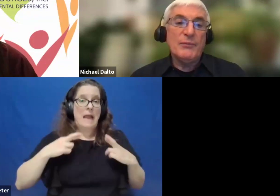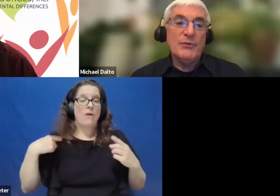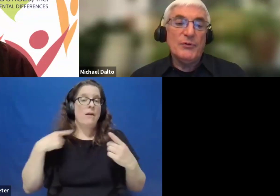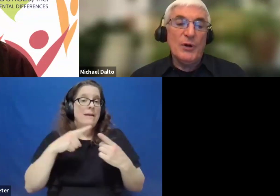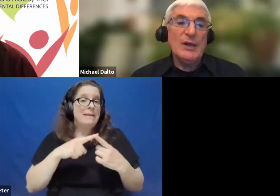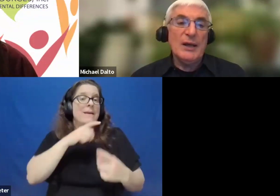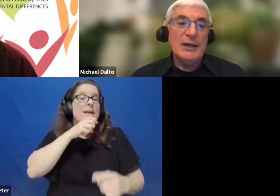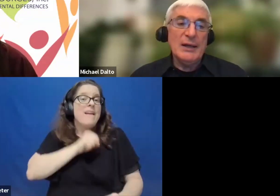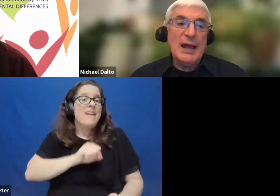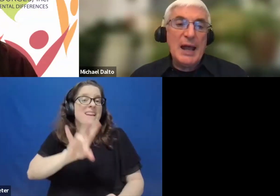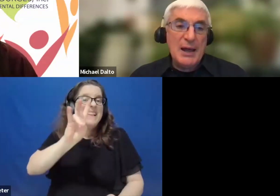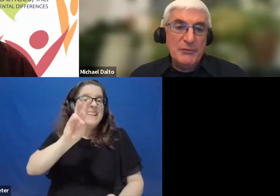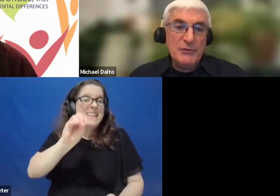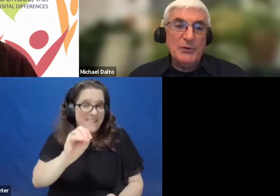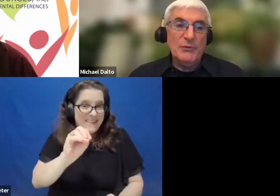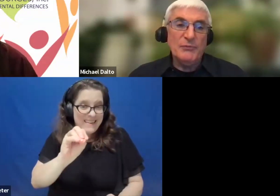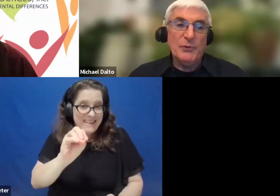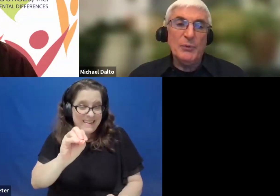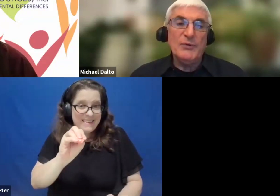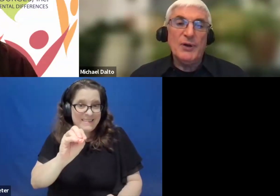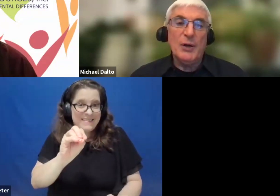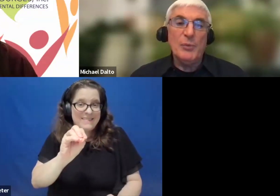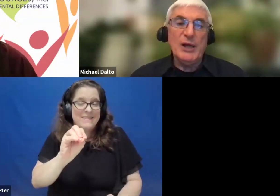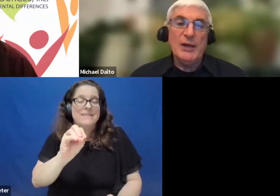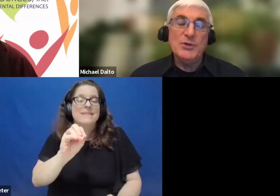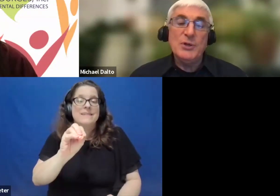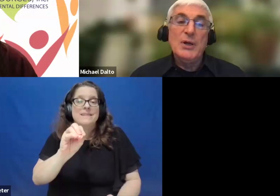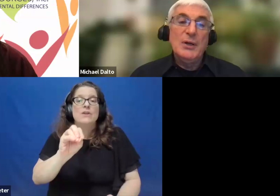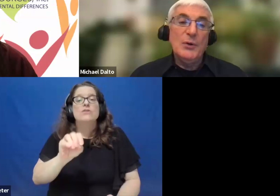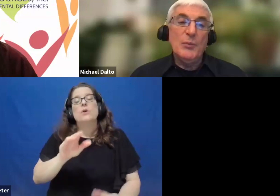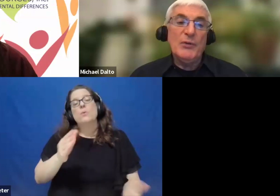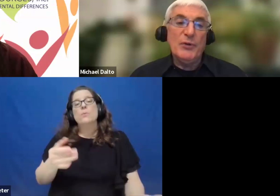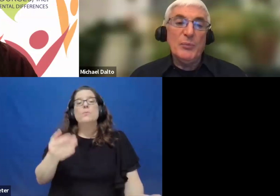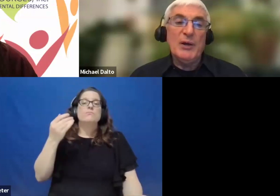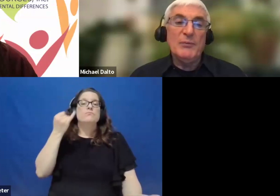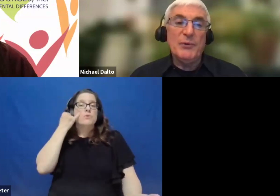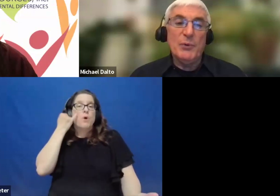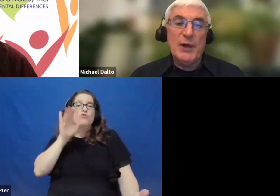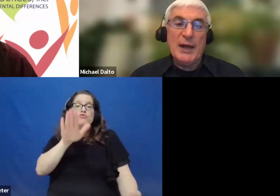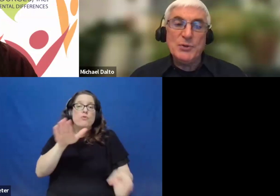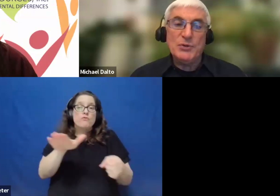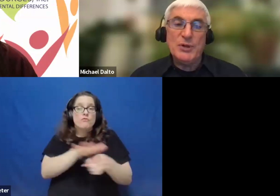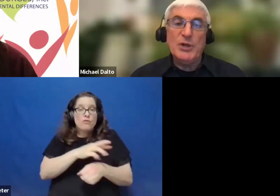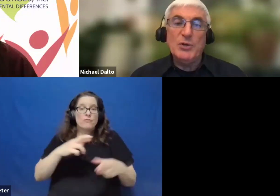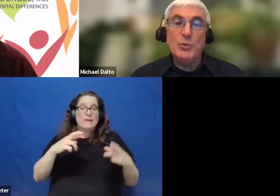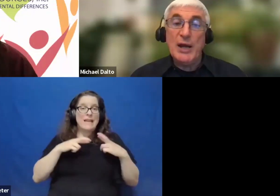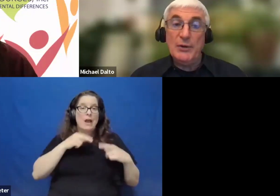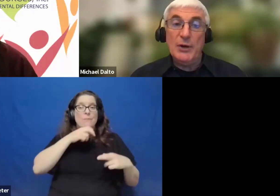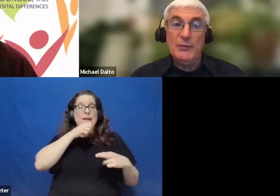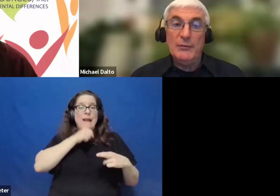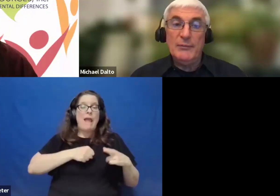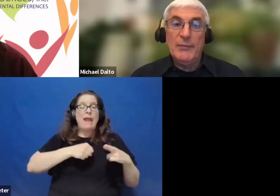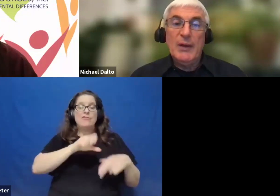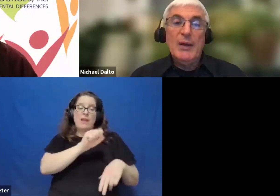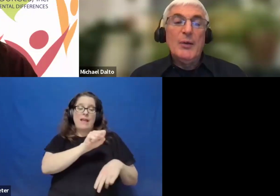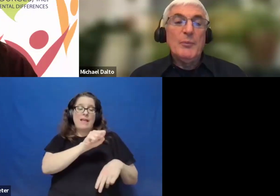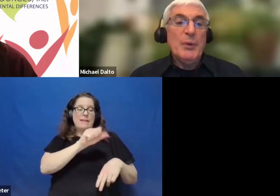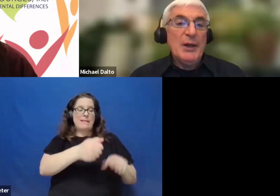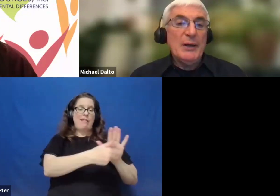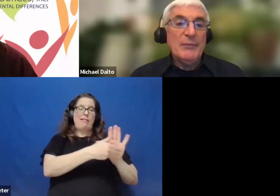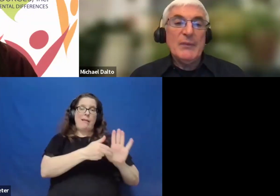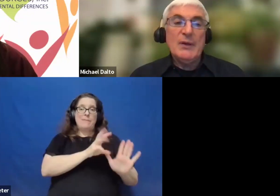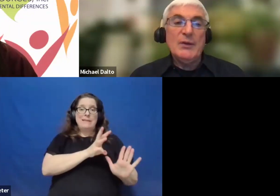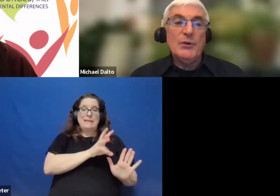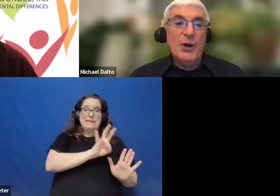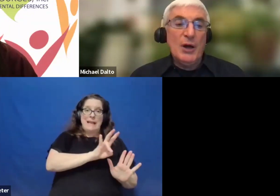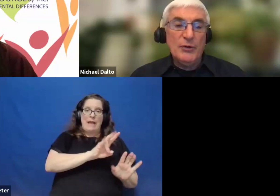have started getting it after your full retirement age, your monthly benefit will actually be greater.